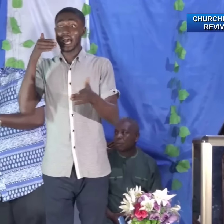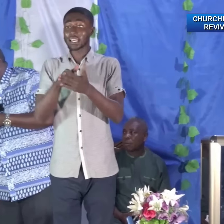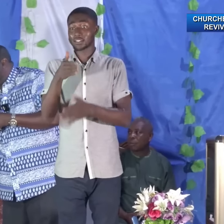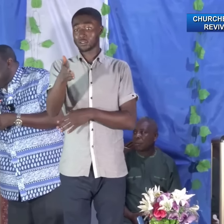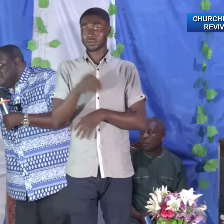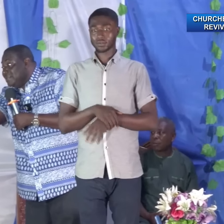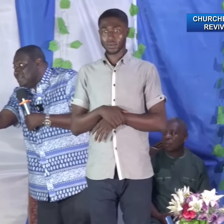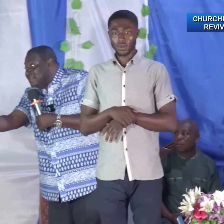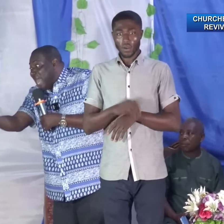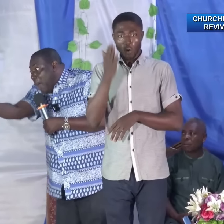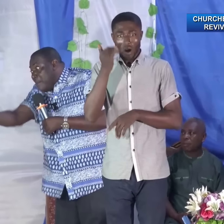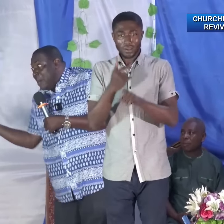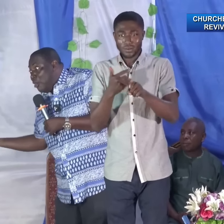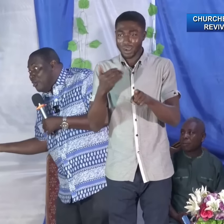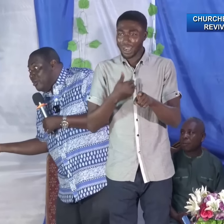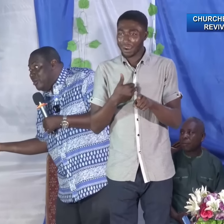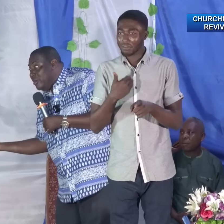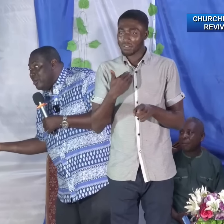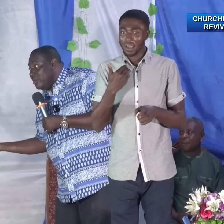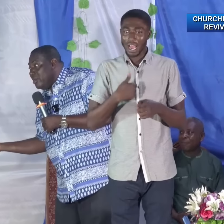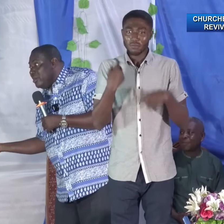odeyi. Ana o pebiya bo.